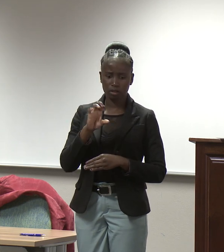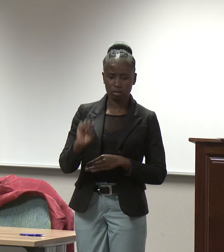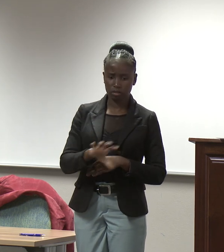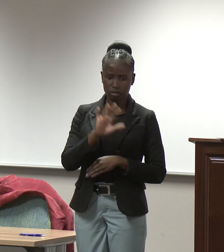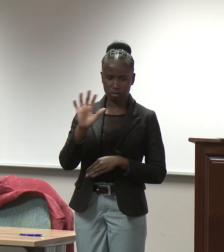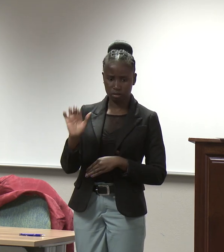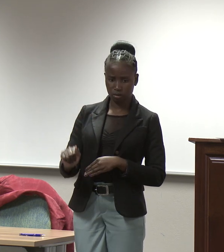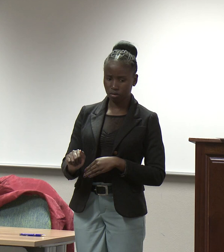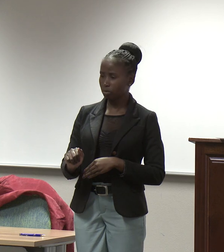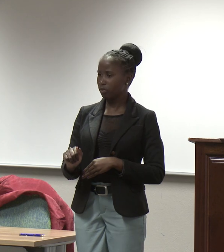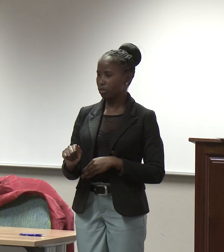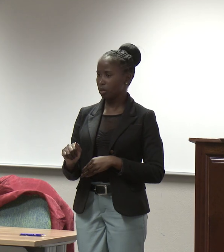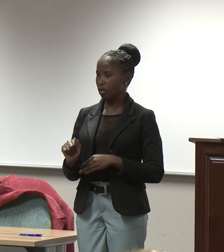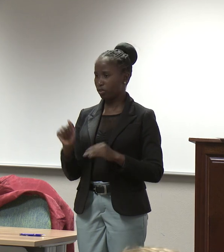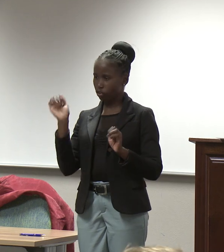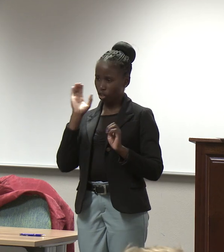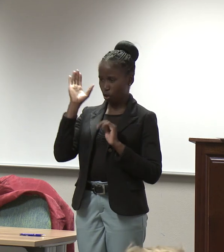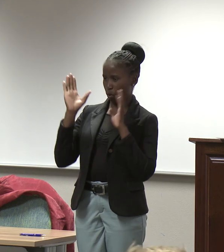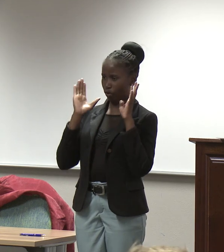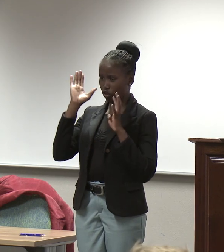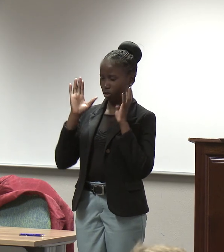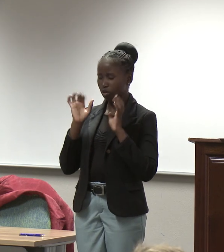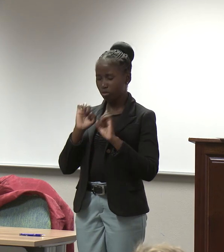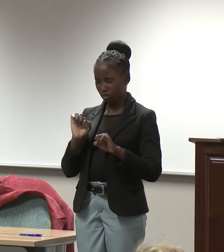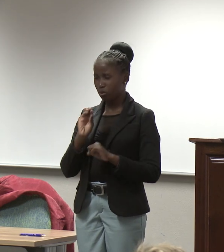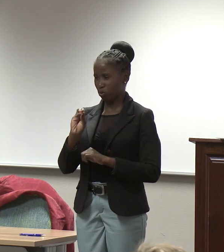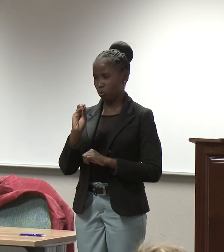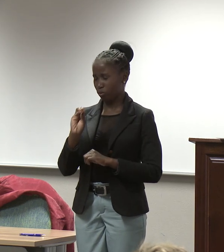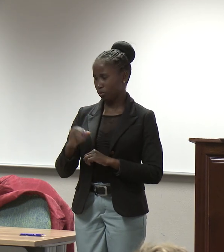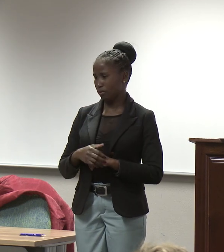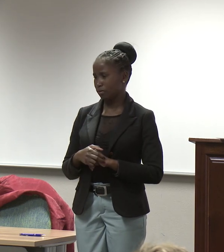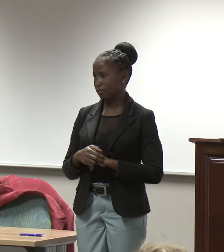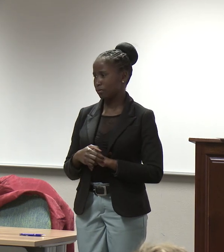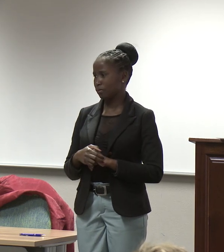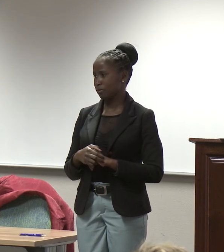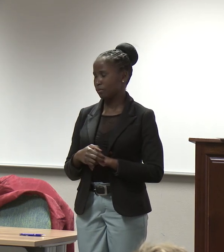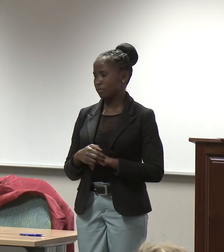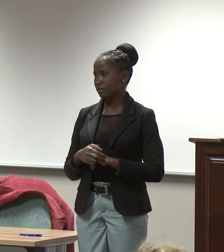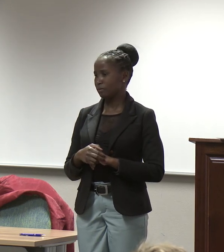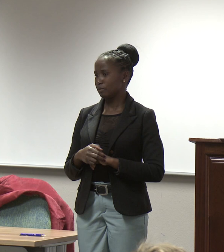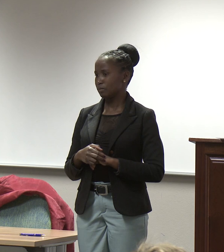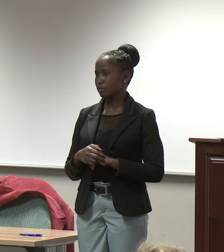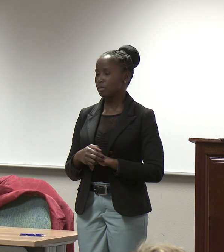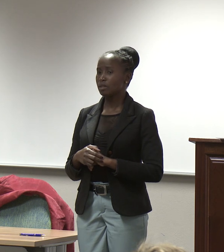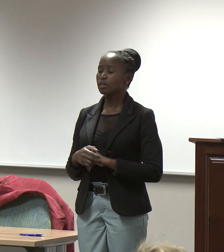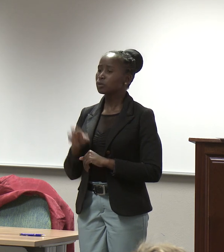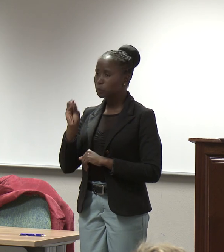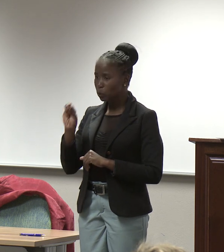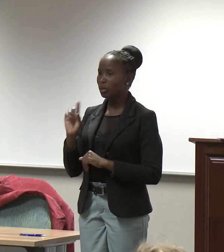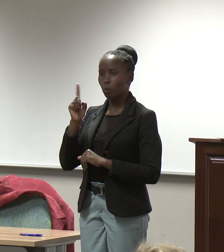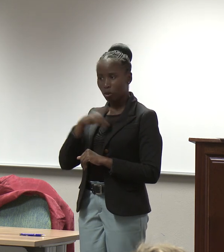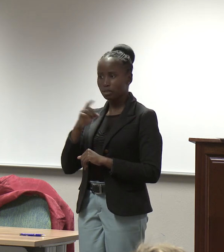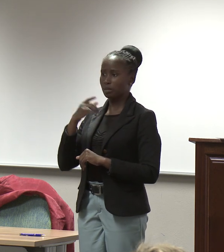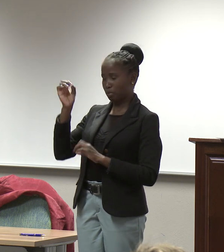for Industry and Innovation, for instance. So they are there, but they are not asking questions. They are being experts